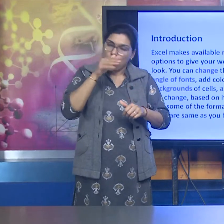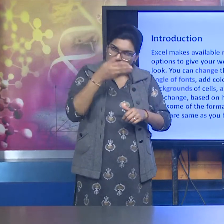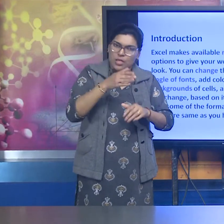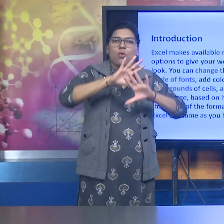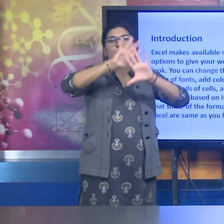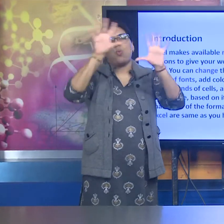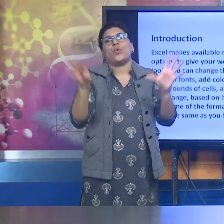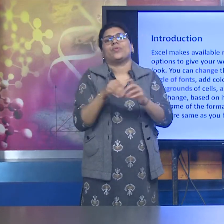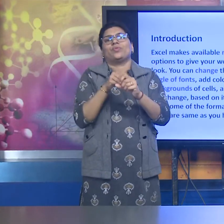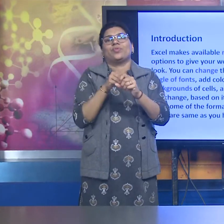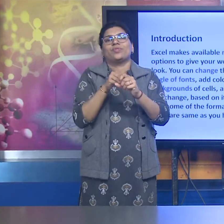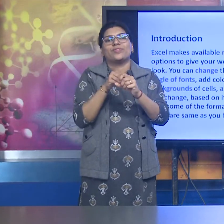color